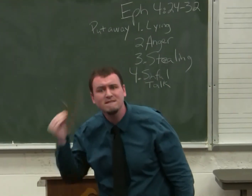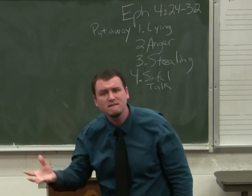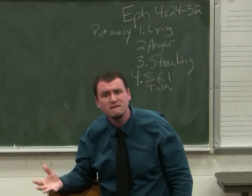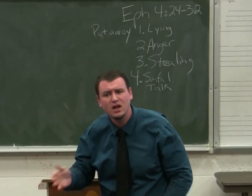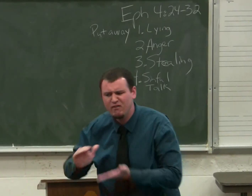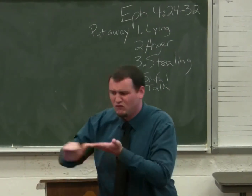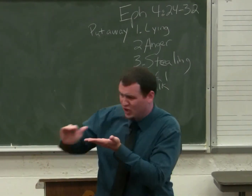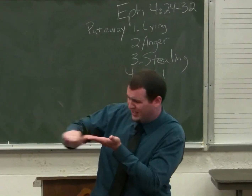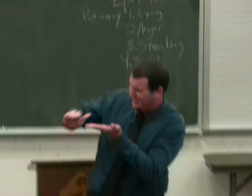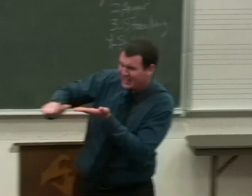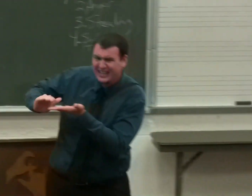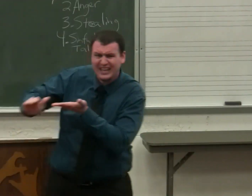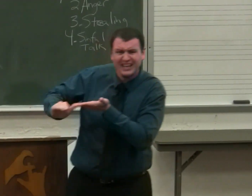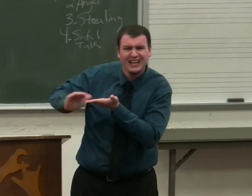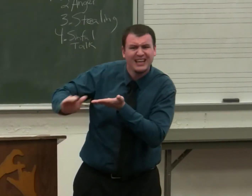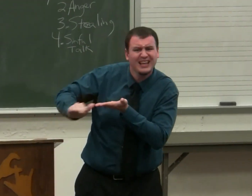But forgive.